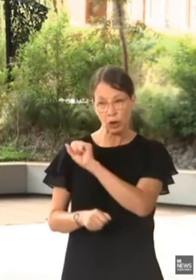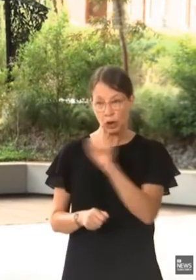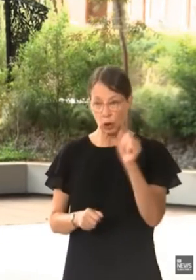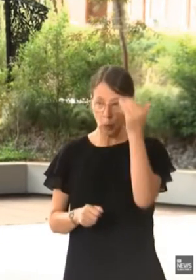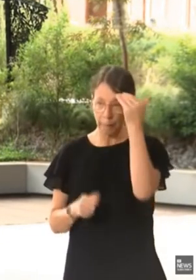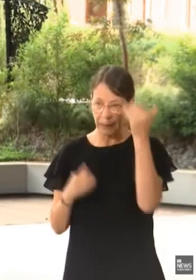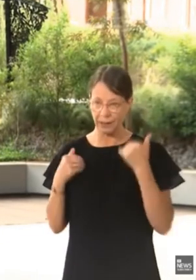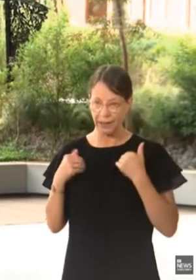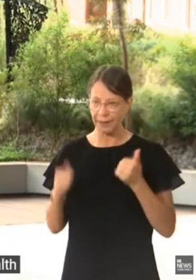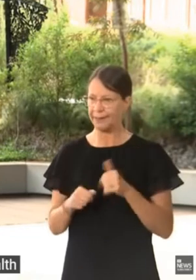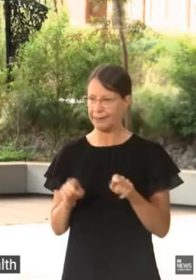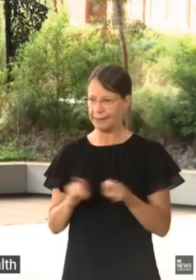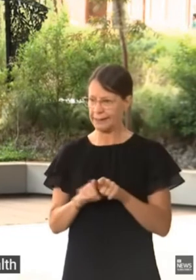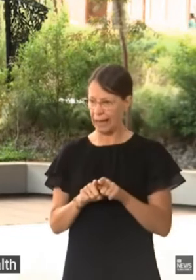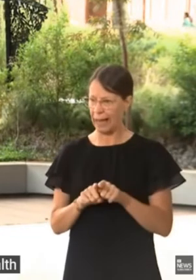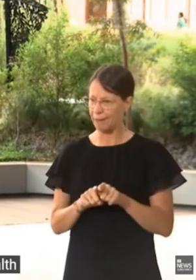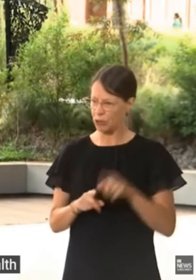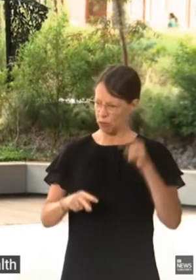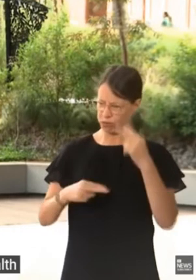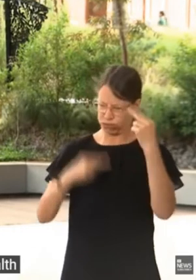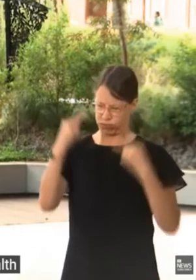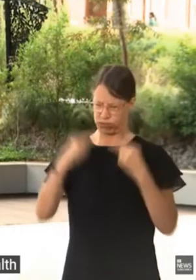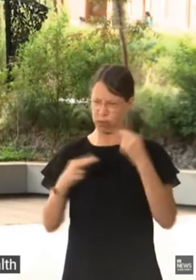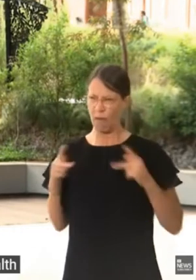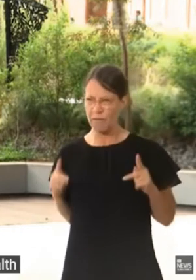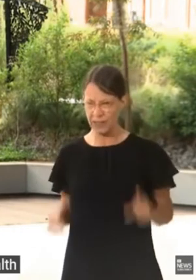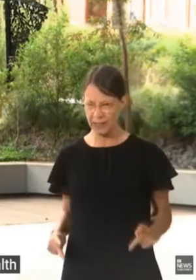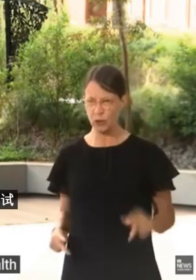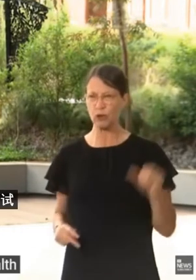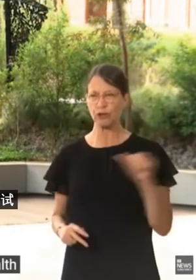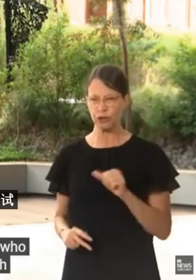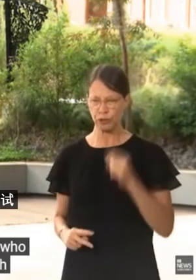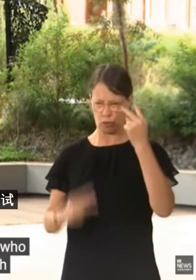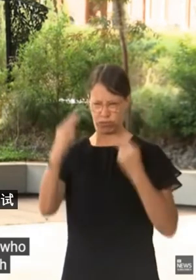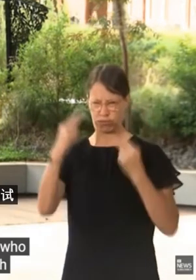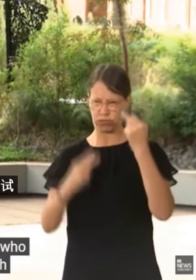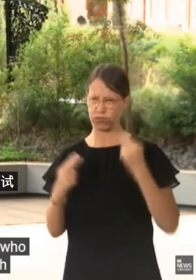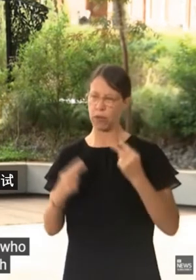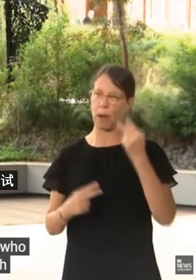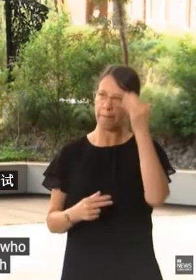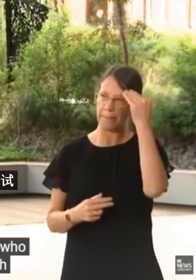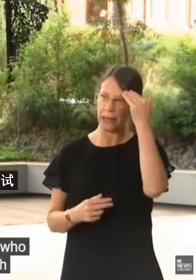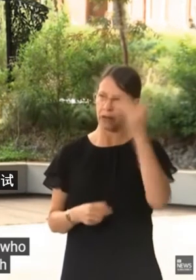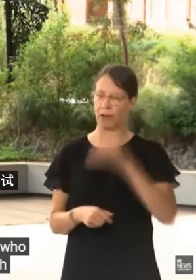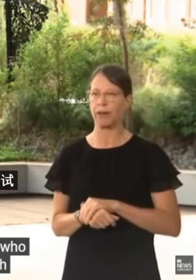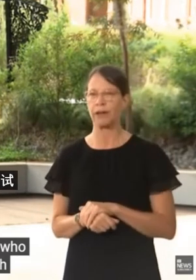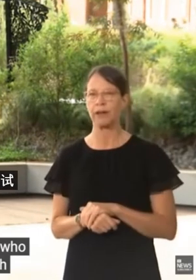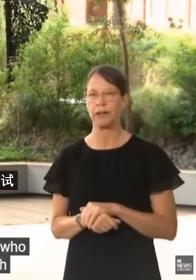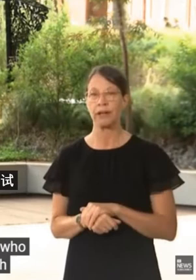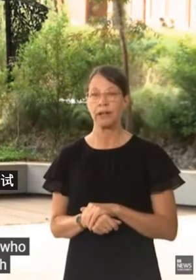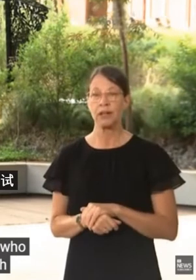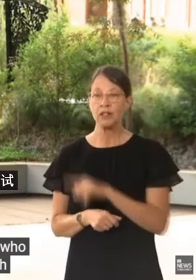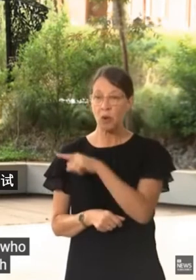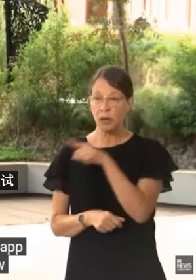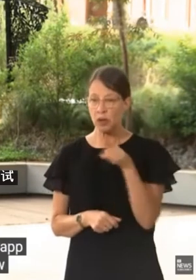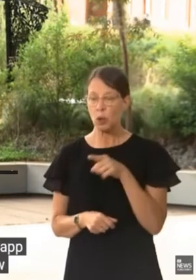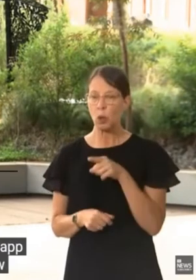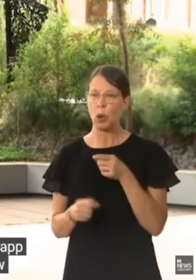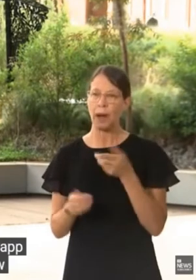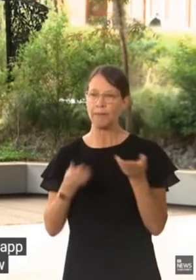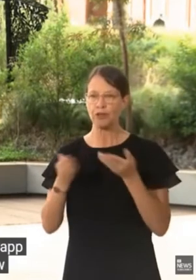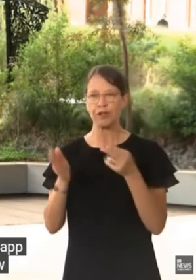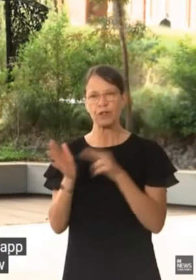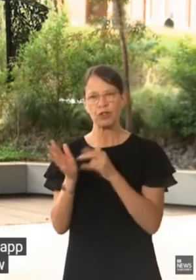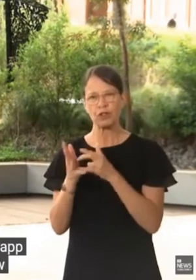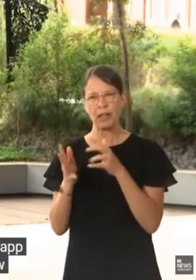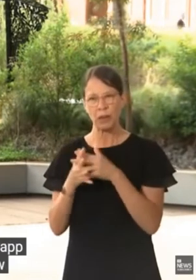Everyone in New South Wales who registers a positive test with the Service New South Wales app receives the link to the New South Wales